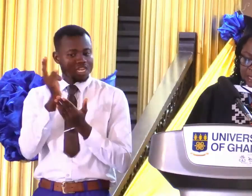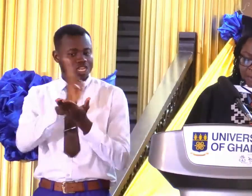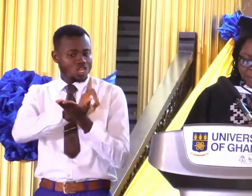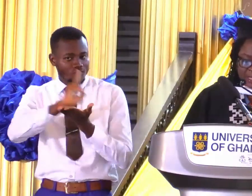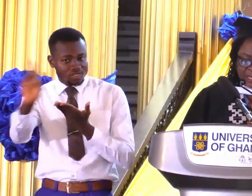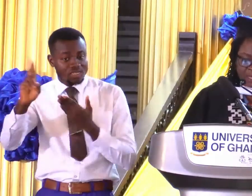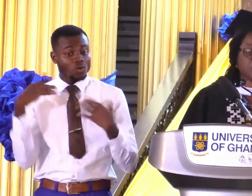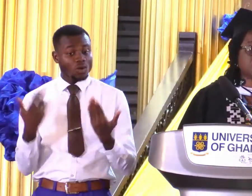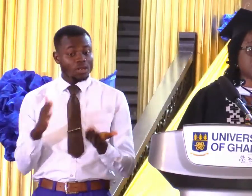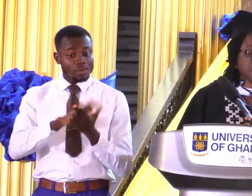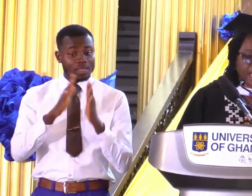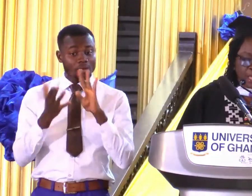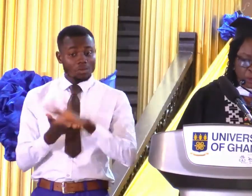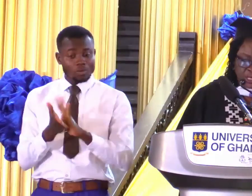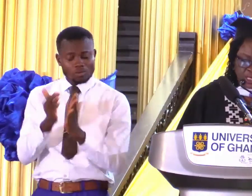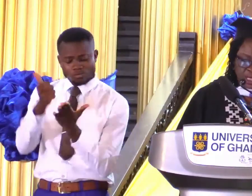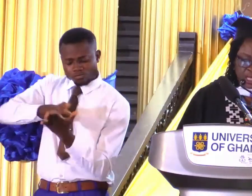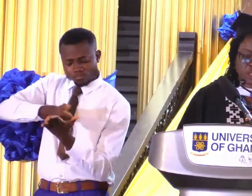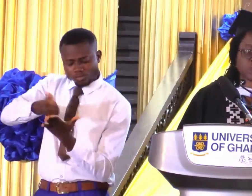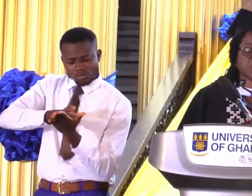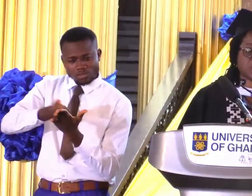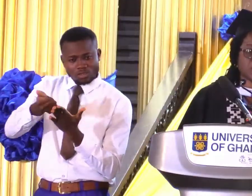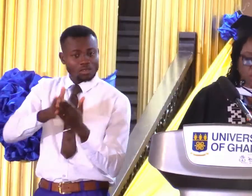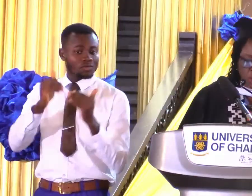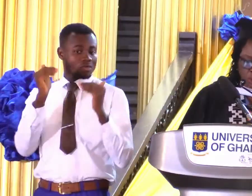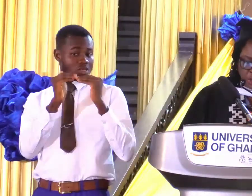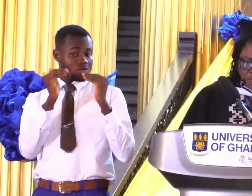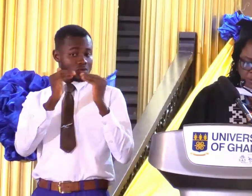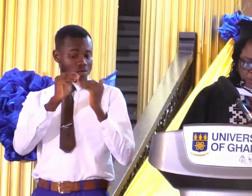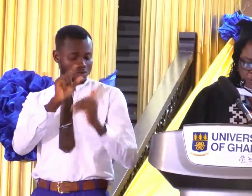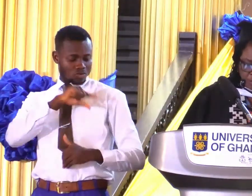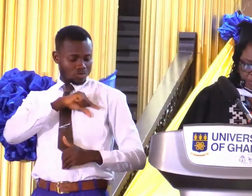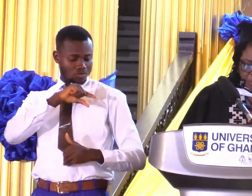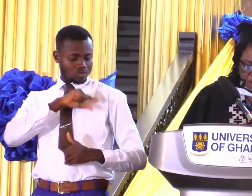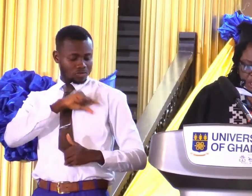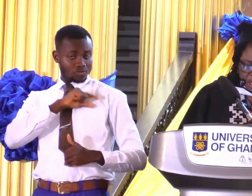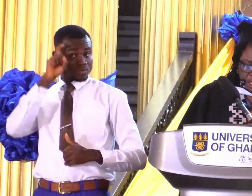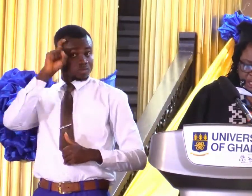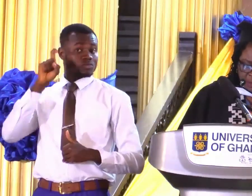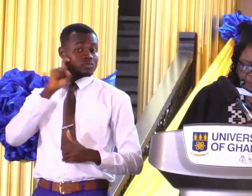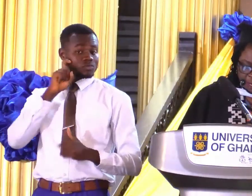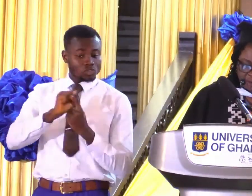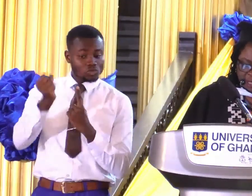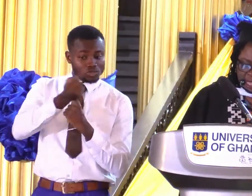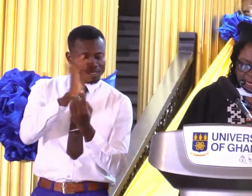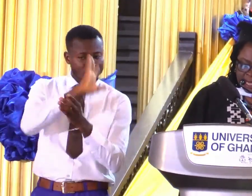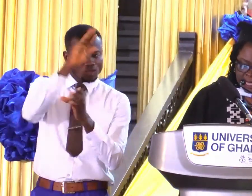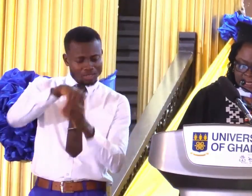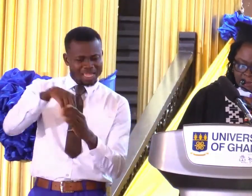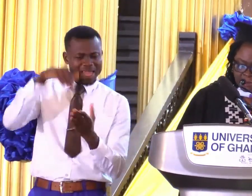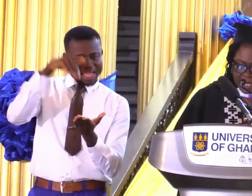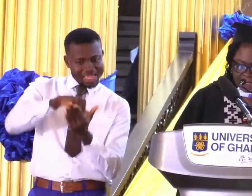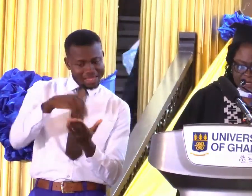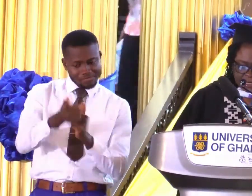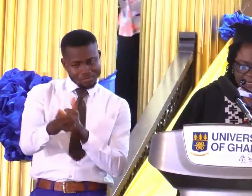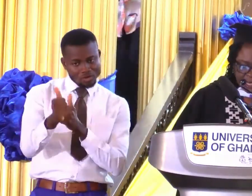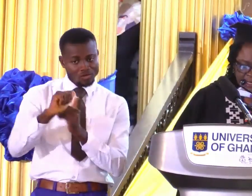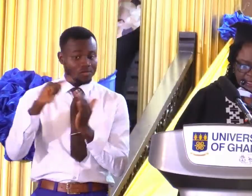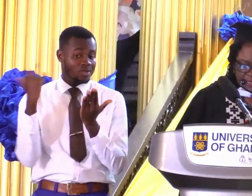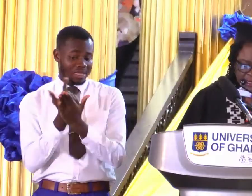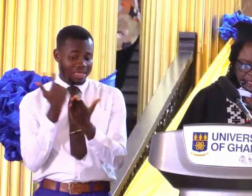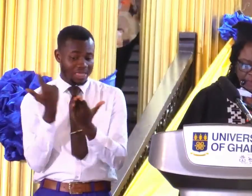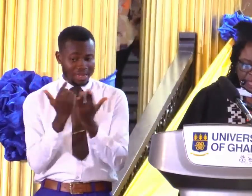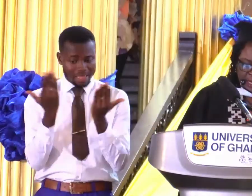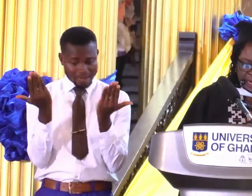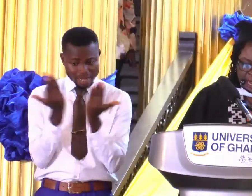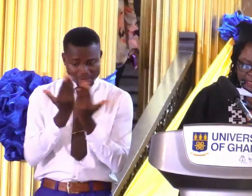as Ambassador for Gender Equity and Social Inclusion. She's a fellow of the Ghana Academy of Arts and